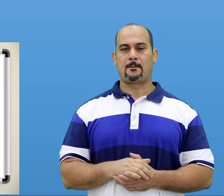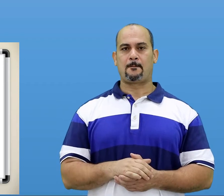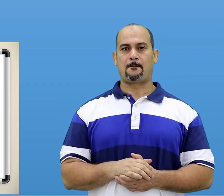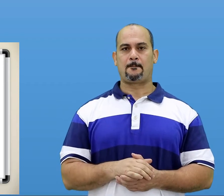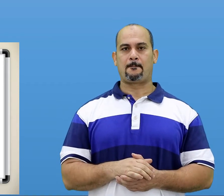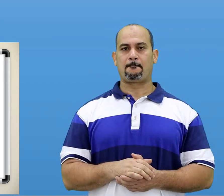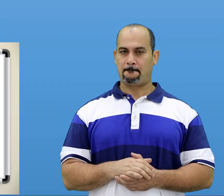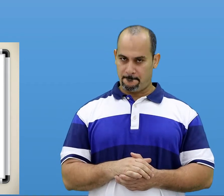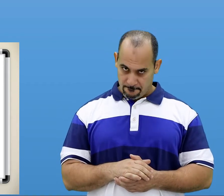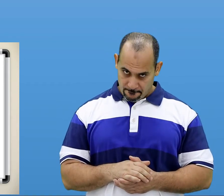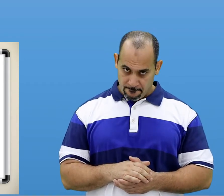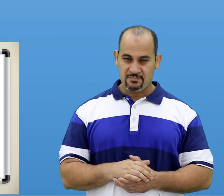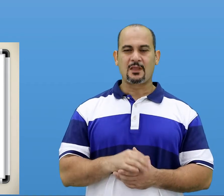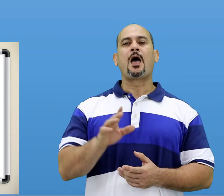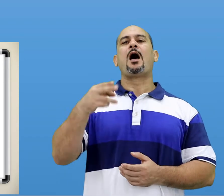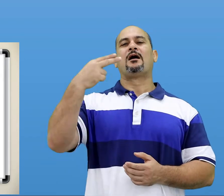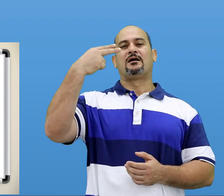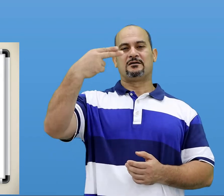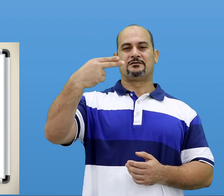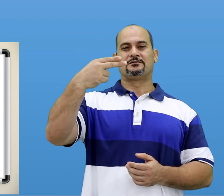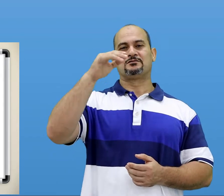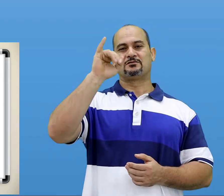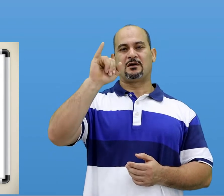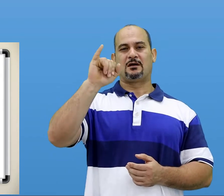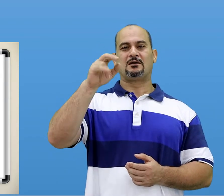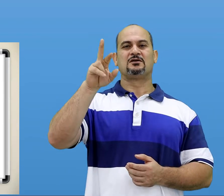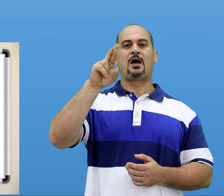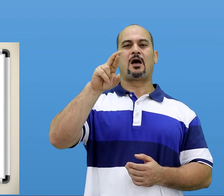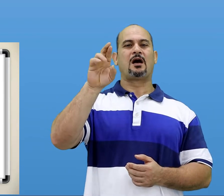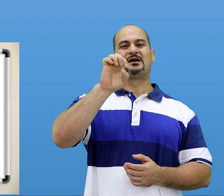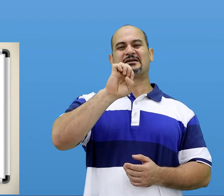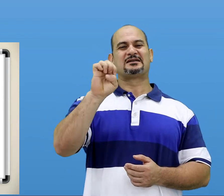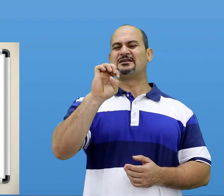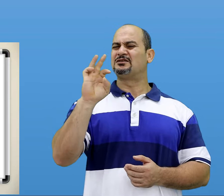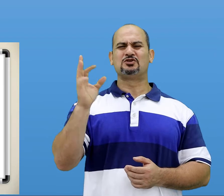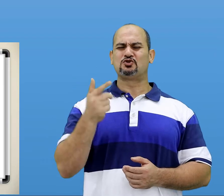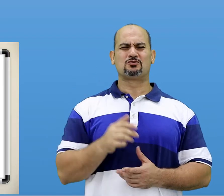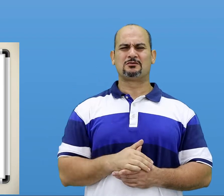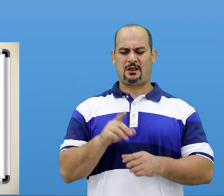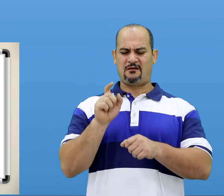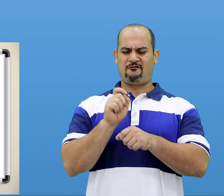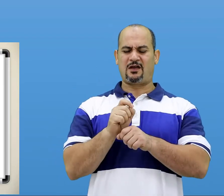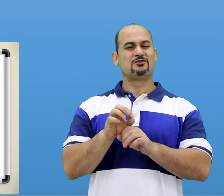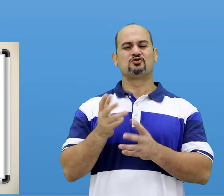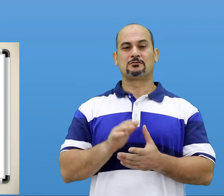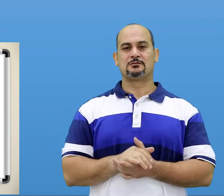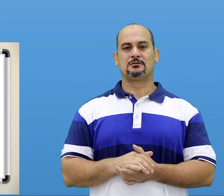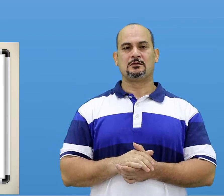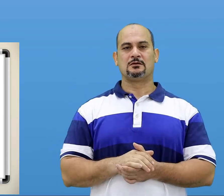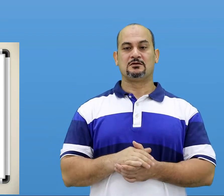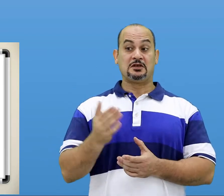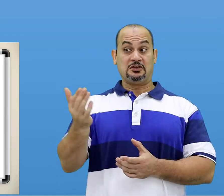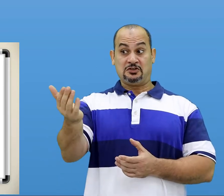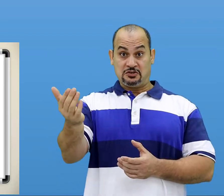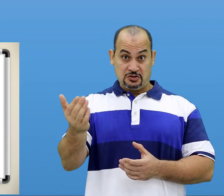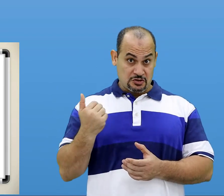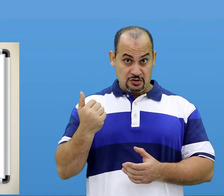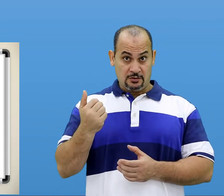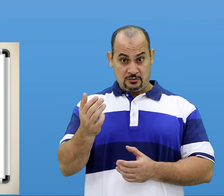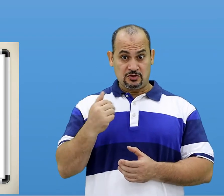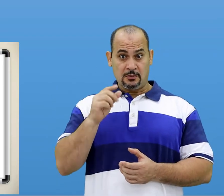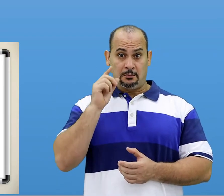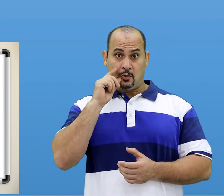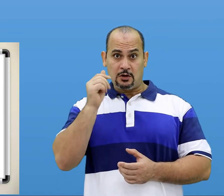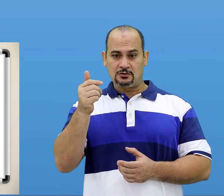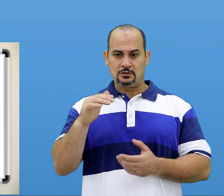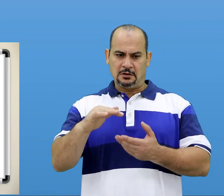It refers to the word hire. It's a verb. The definition of this word is to employ someone or